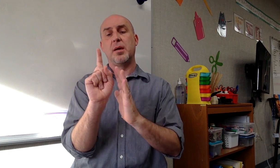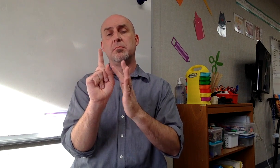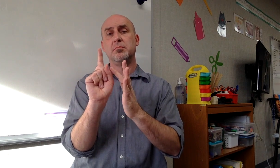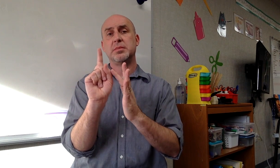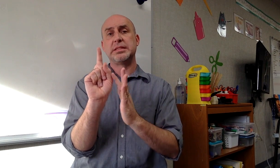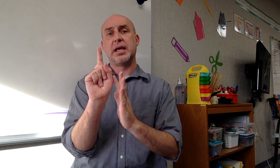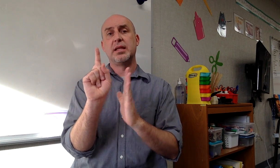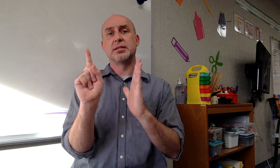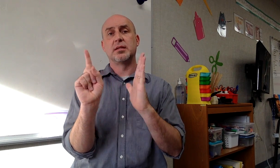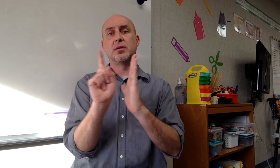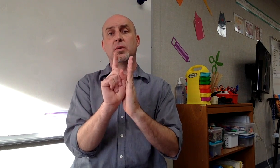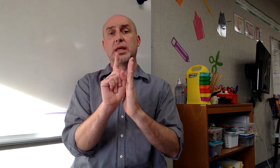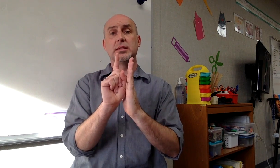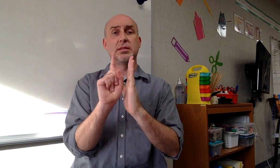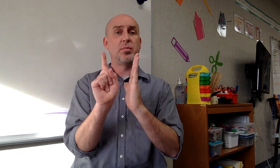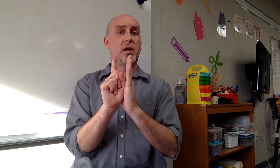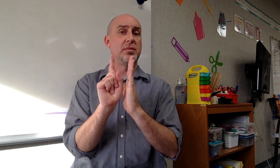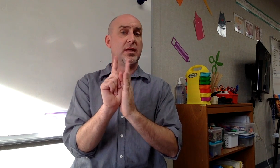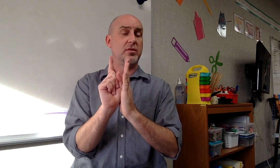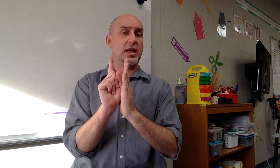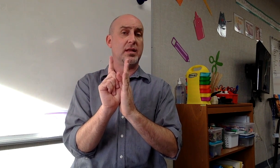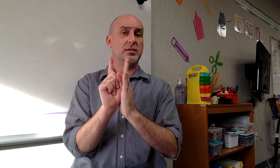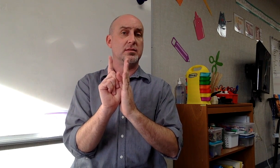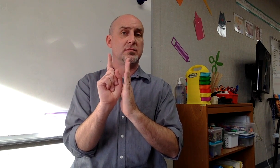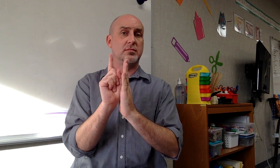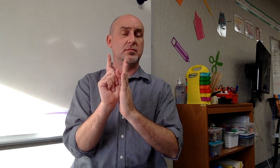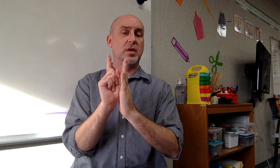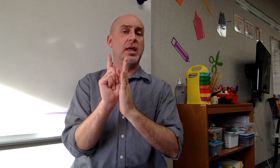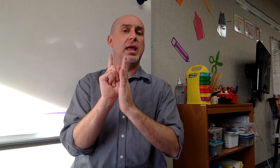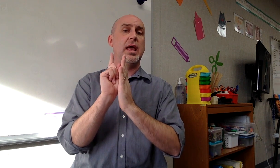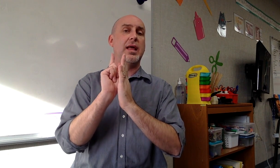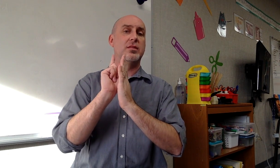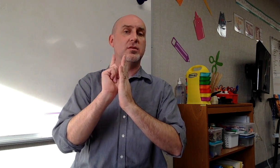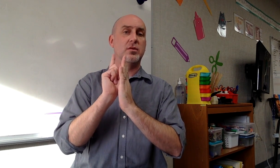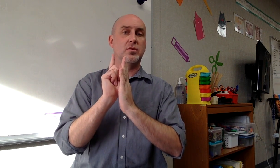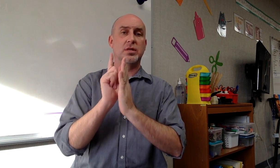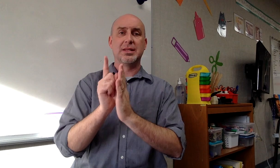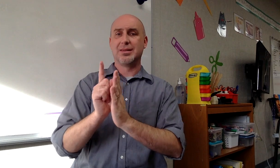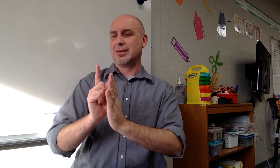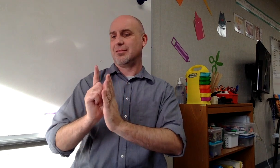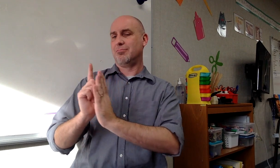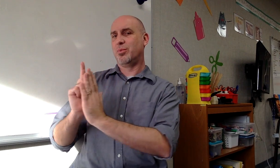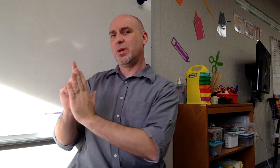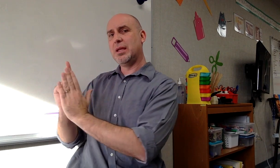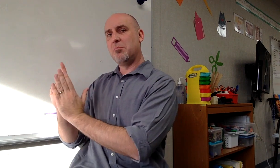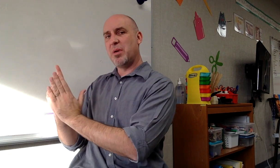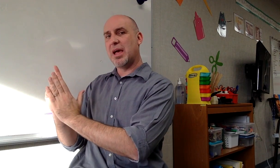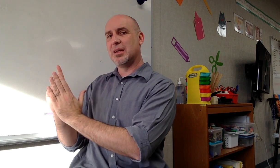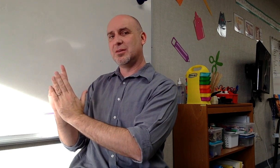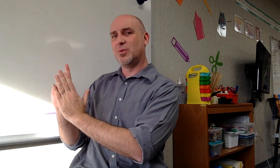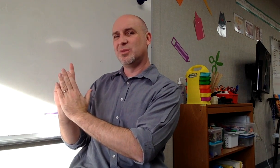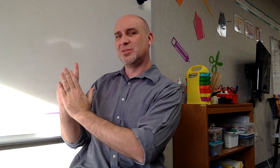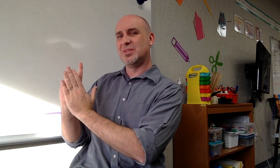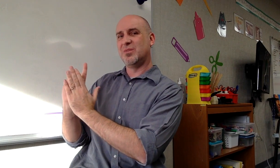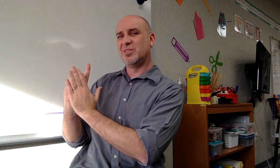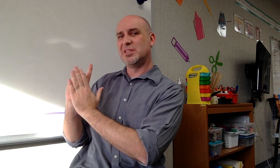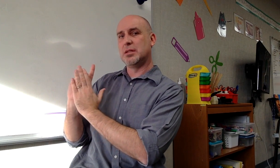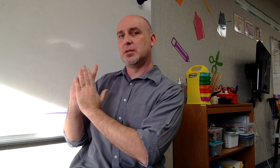thumb side is going to go against the palm of the other hand. And then you're going to bring it back towards yourself just